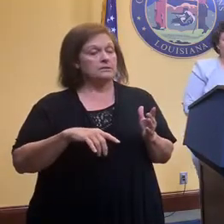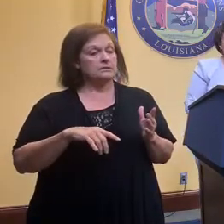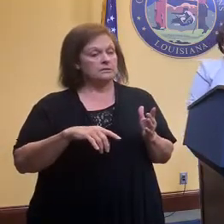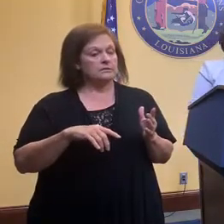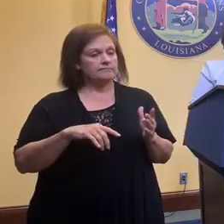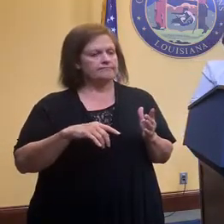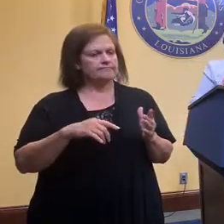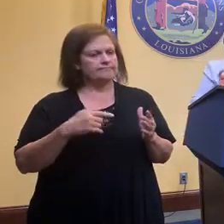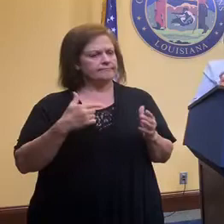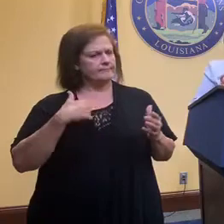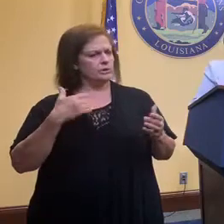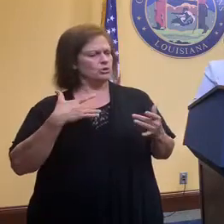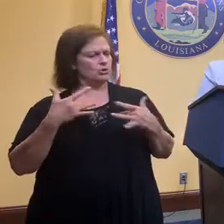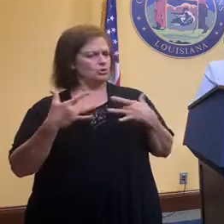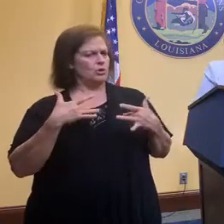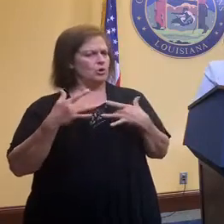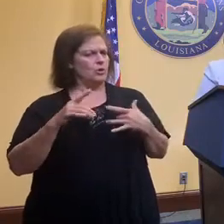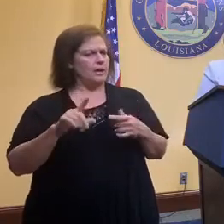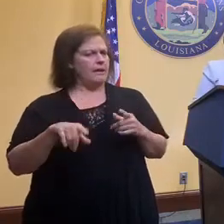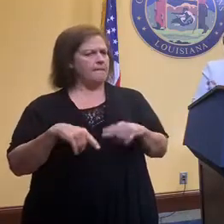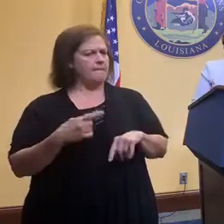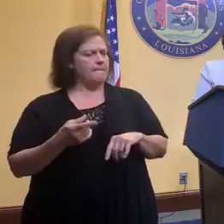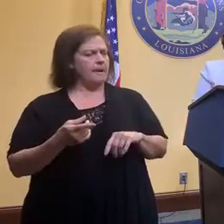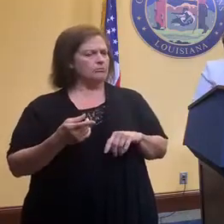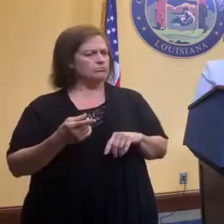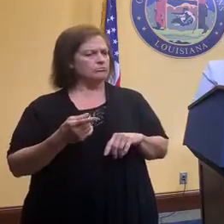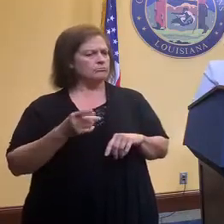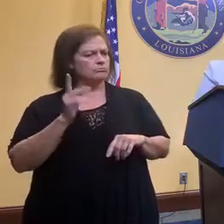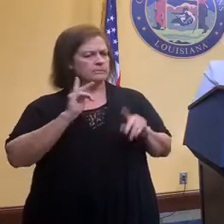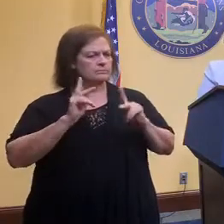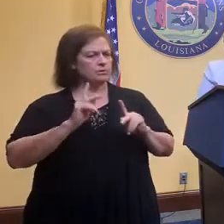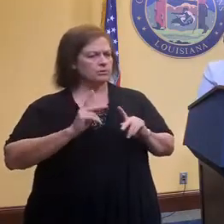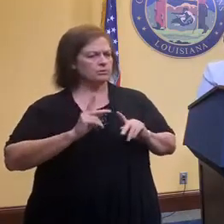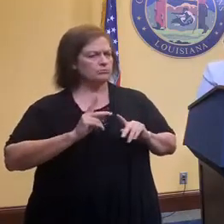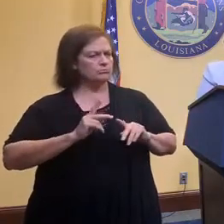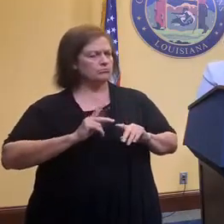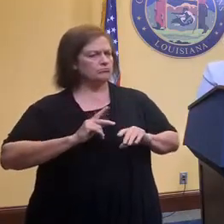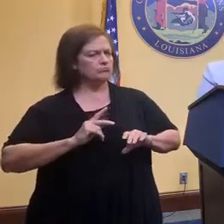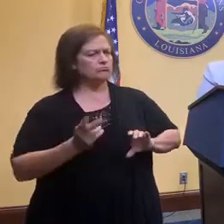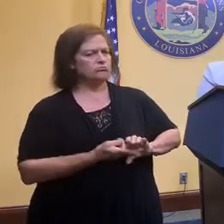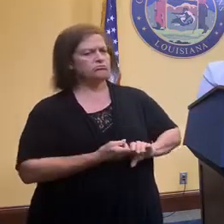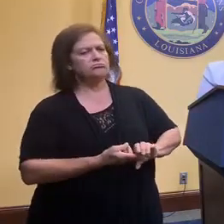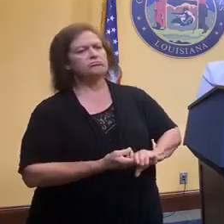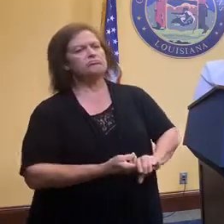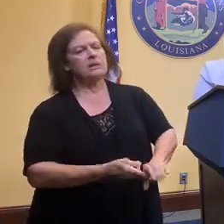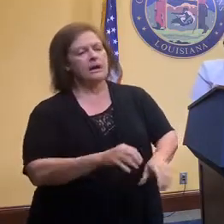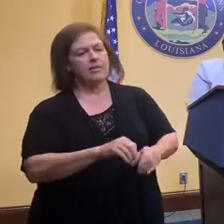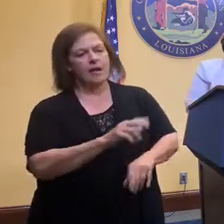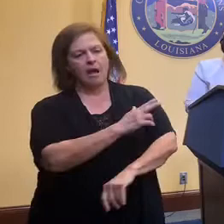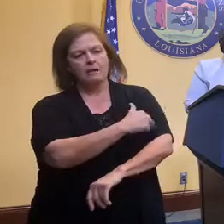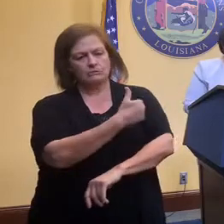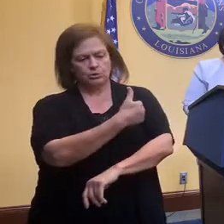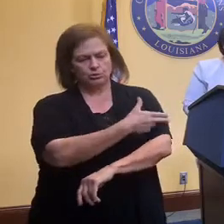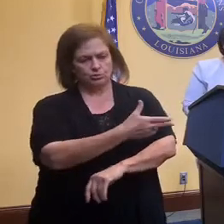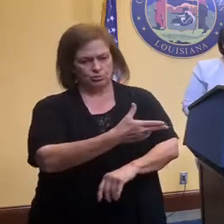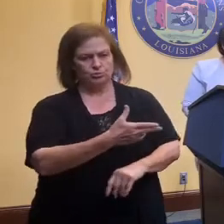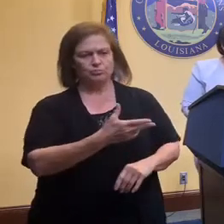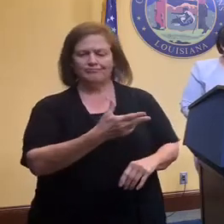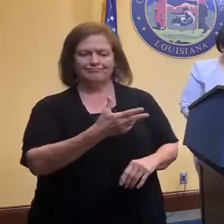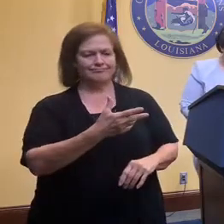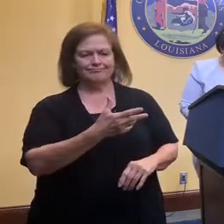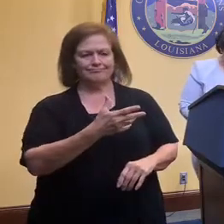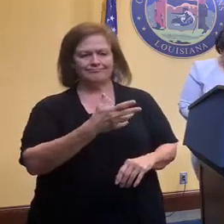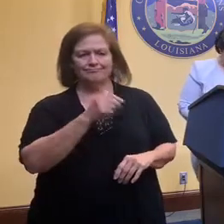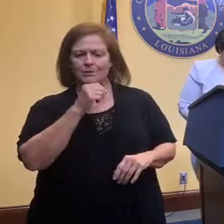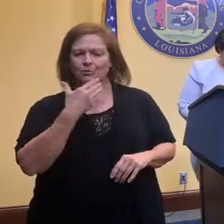looking at the hospitalizations that has shifted in the wrong direction. So based